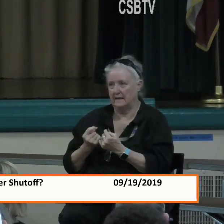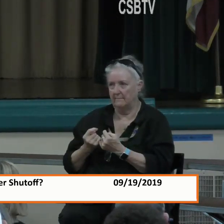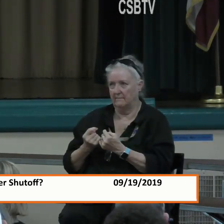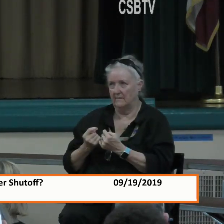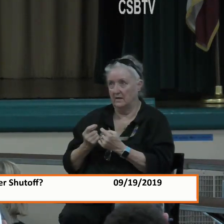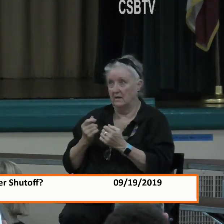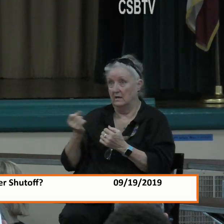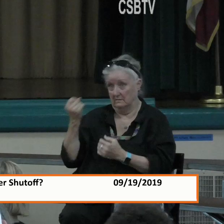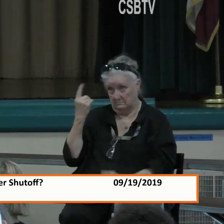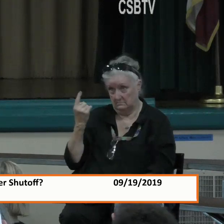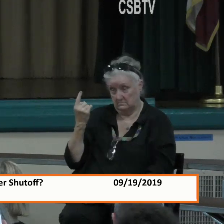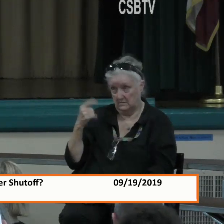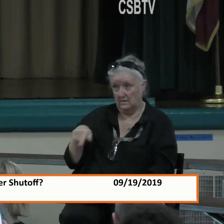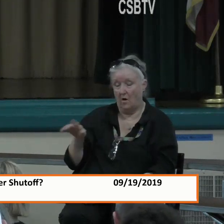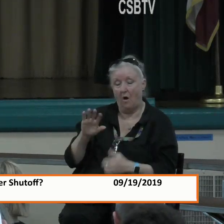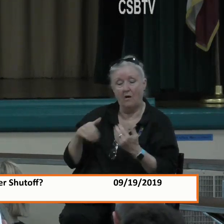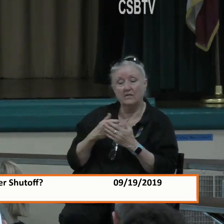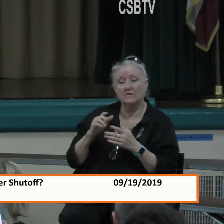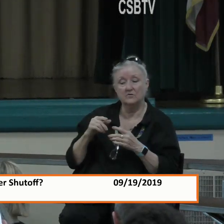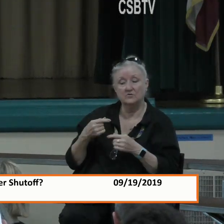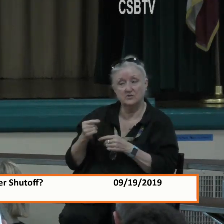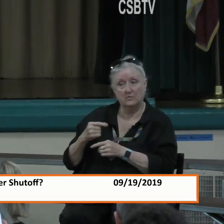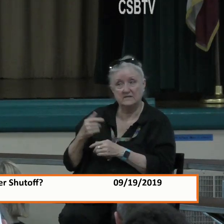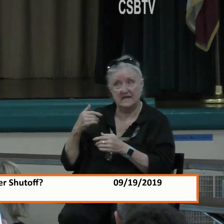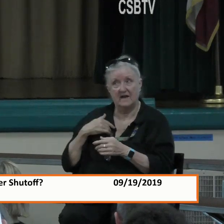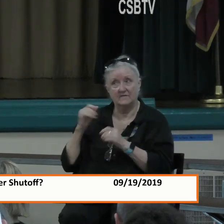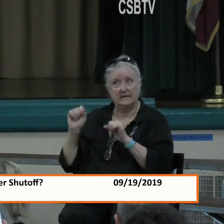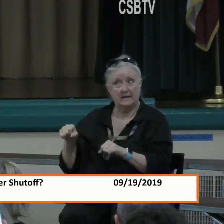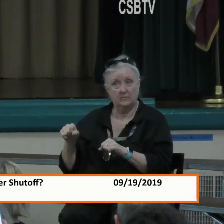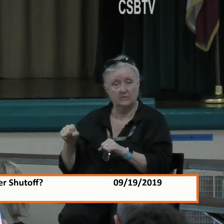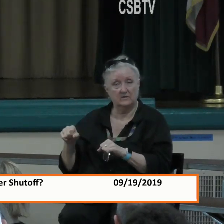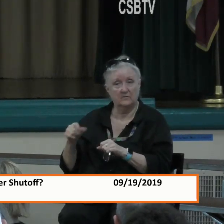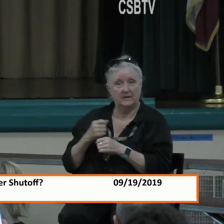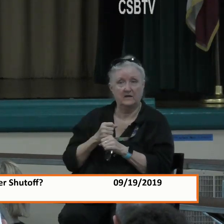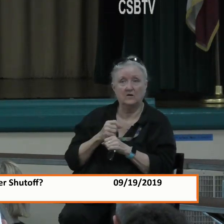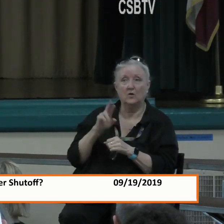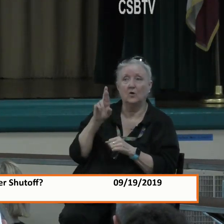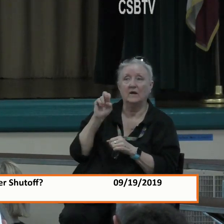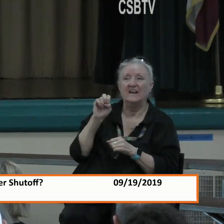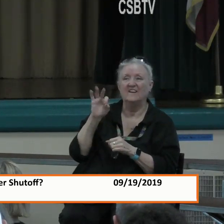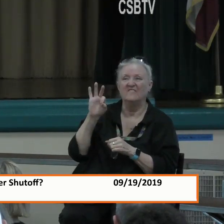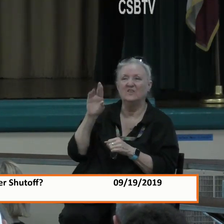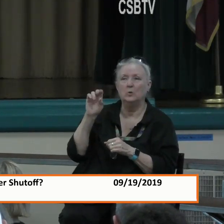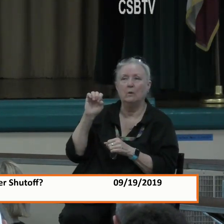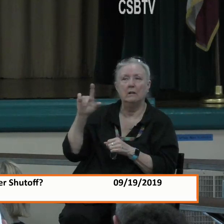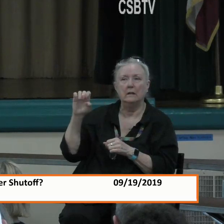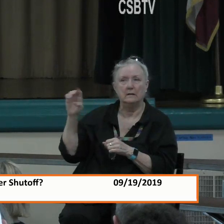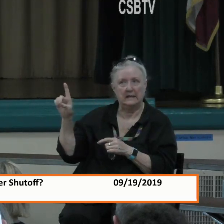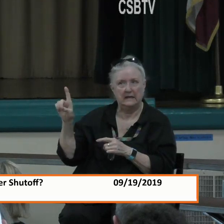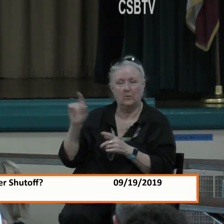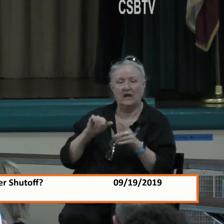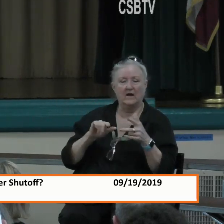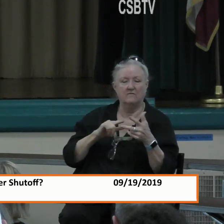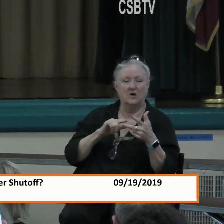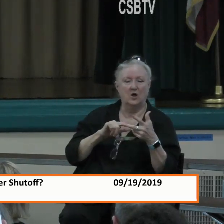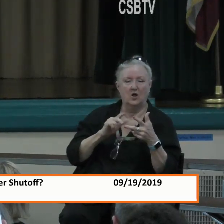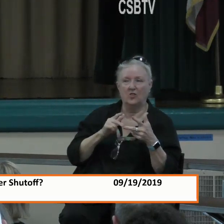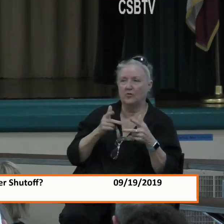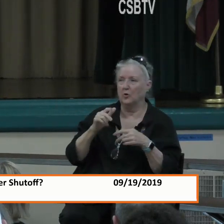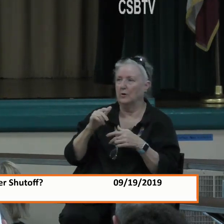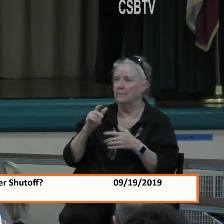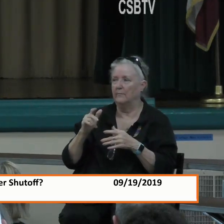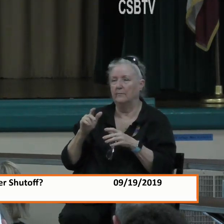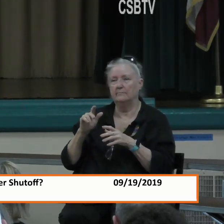With that being said, all of the generators have the capability of being refueled. We do have third-party fuel vendors in place,